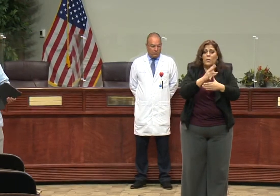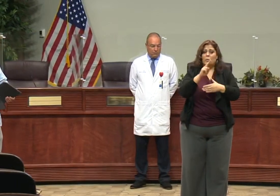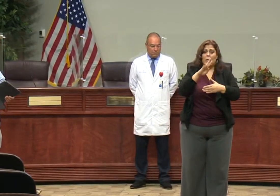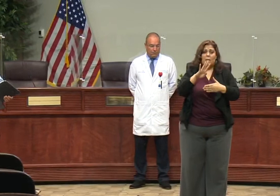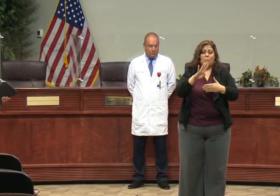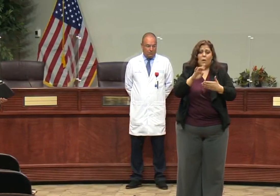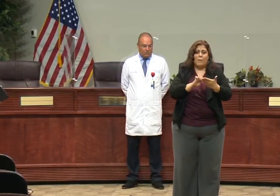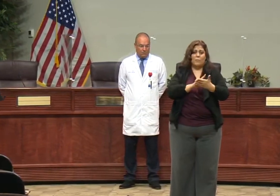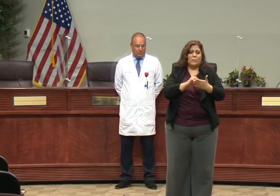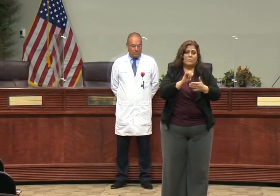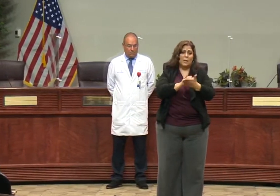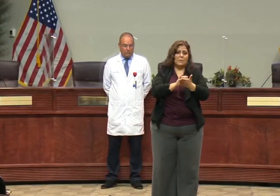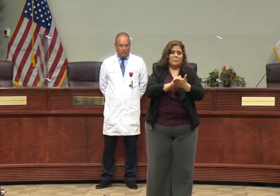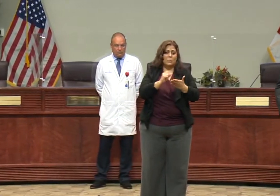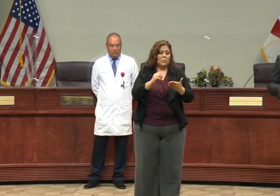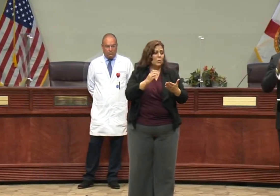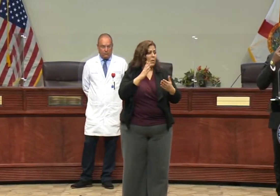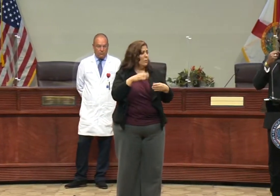have.